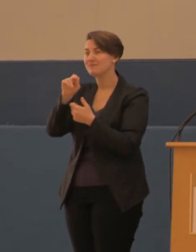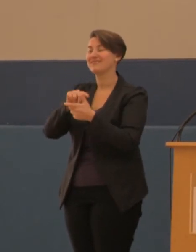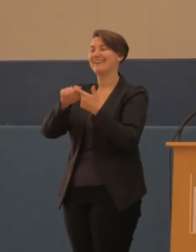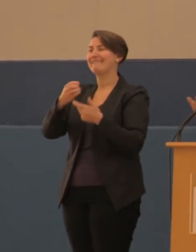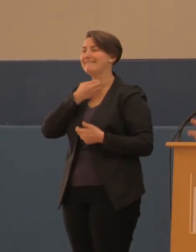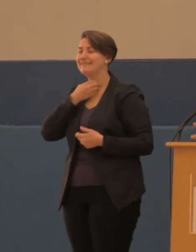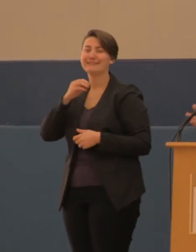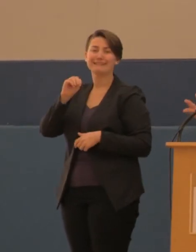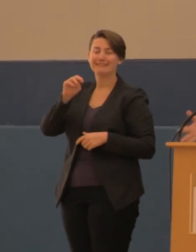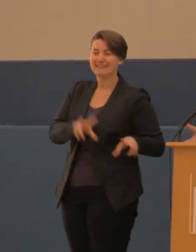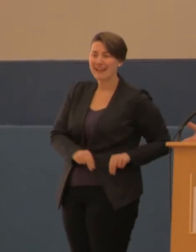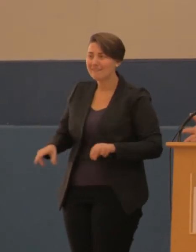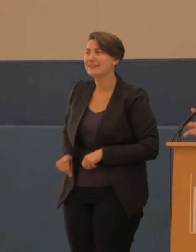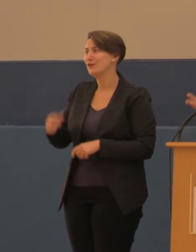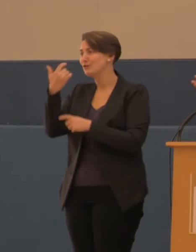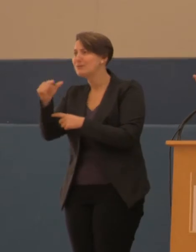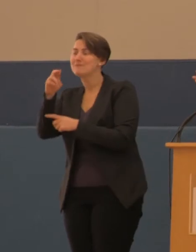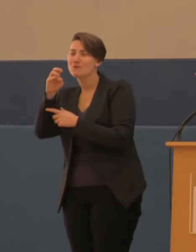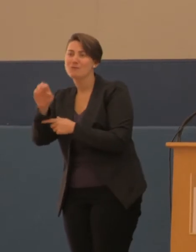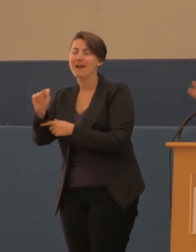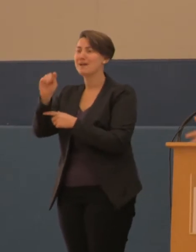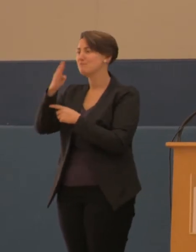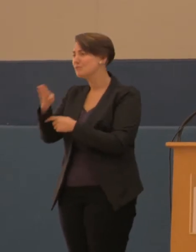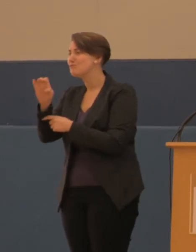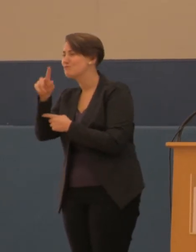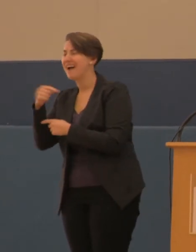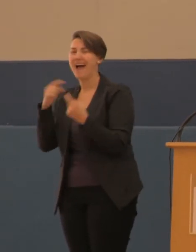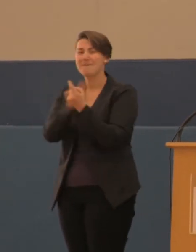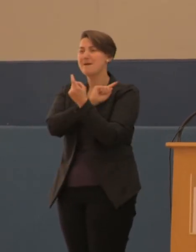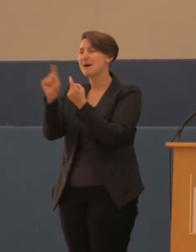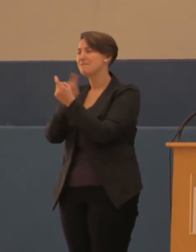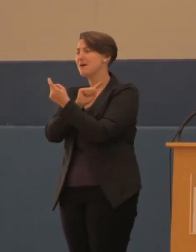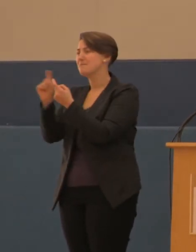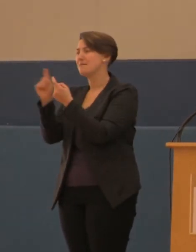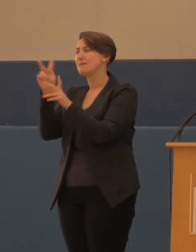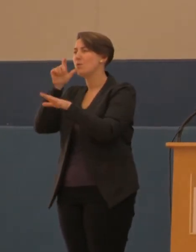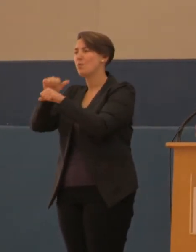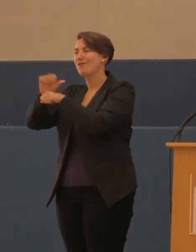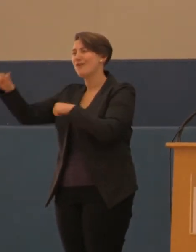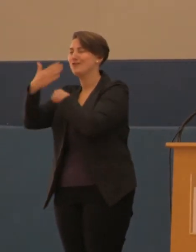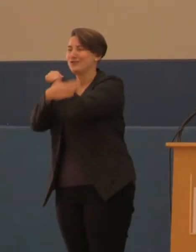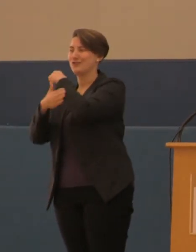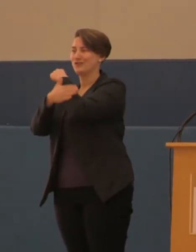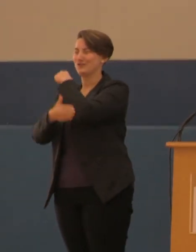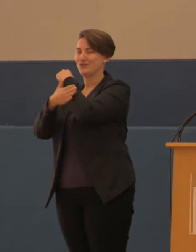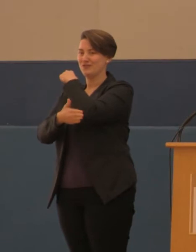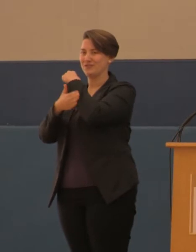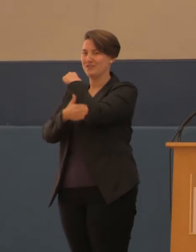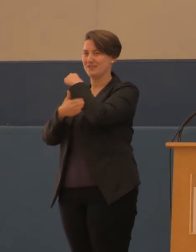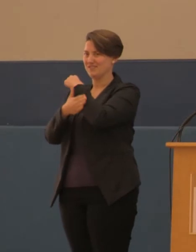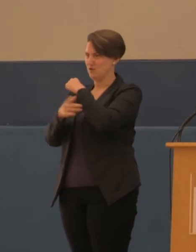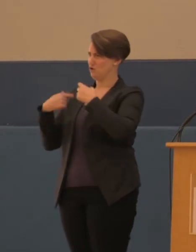SEAL, Green Beret, Blue Beret. I met Special Forces from other nations. Anything to try and prove